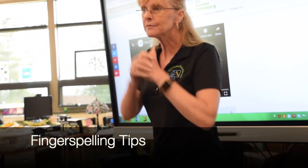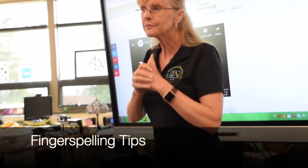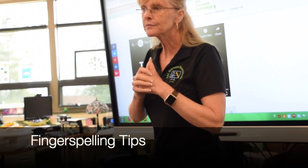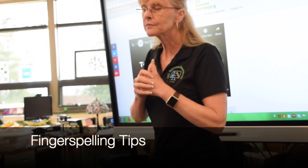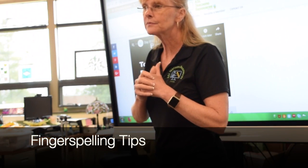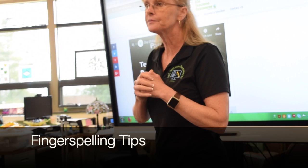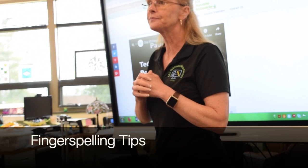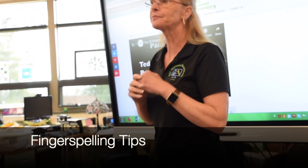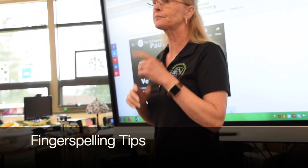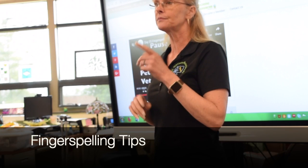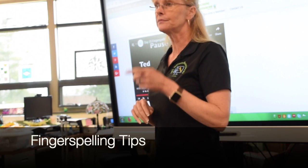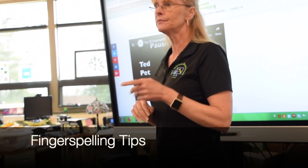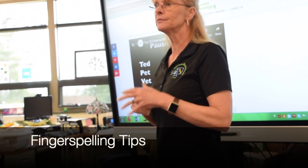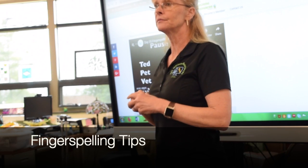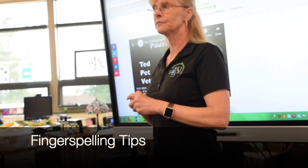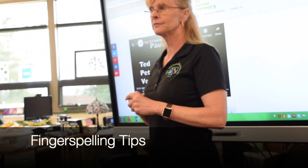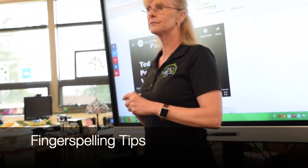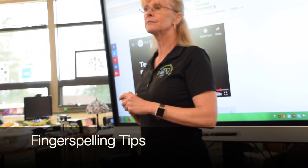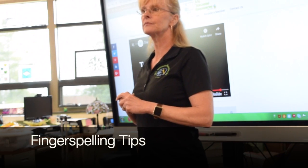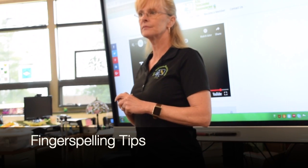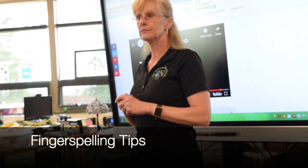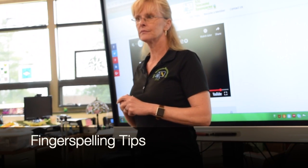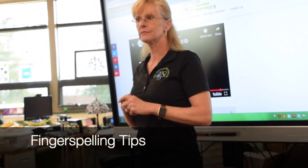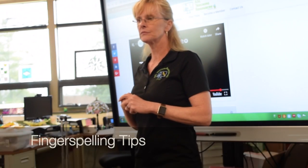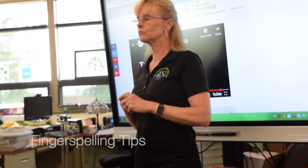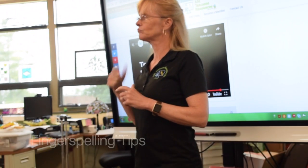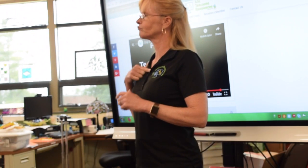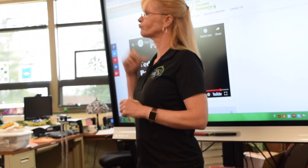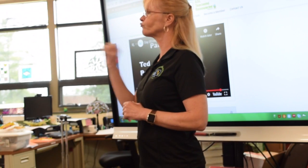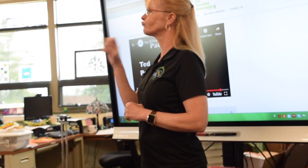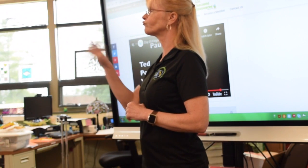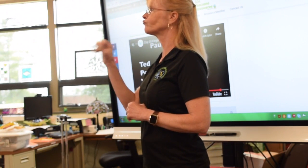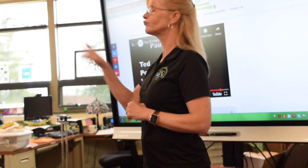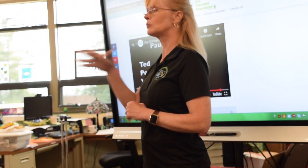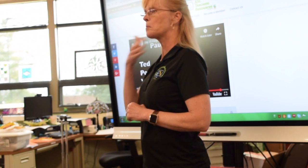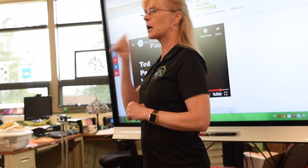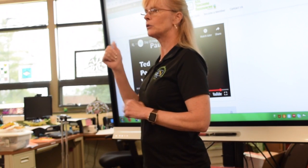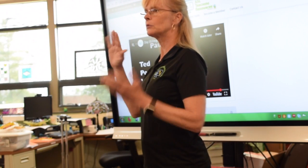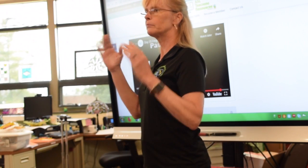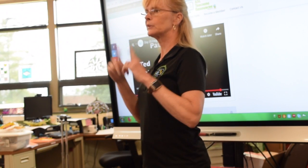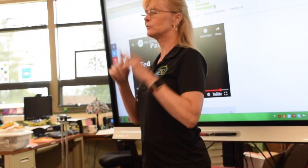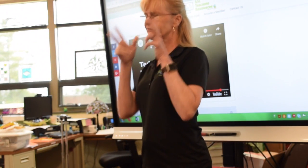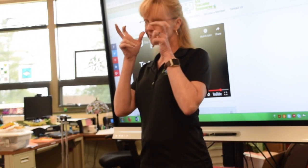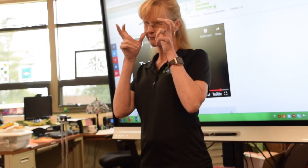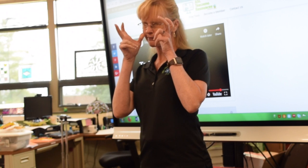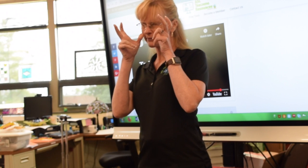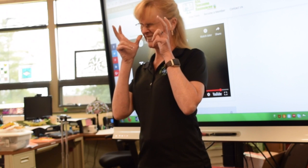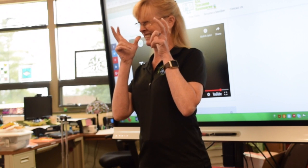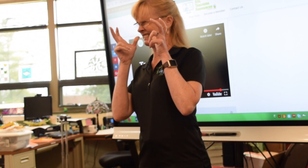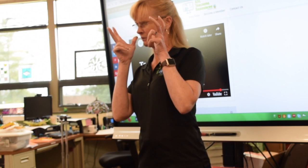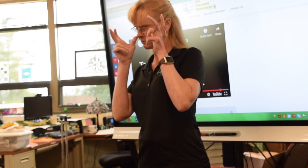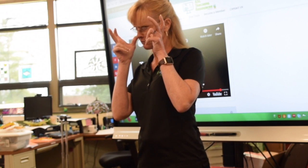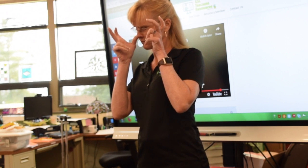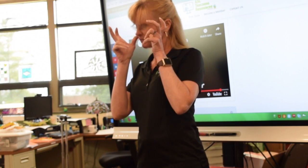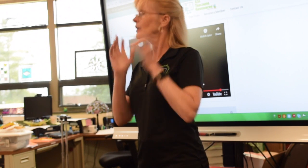Yes, just that I can give it way better than I received it. So